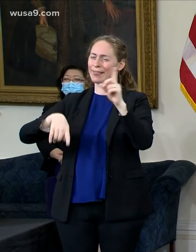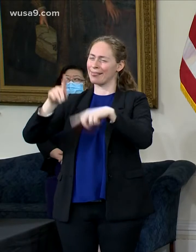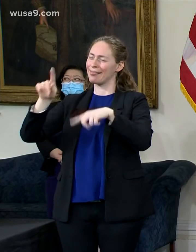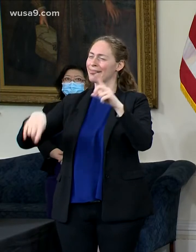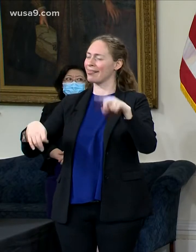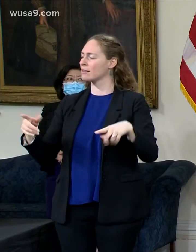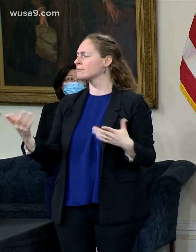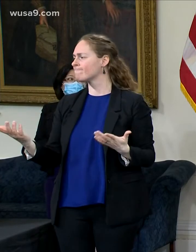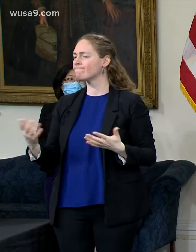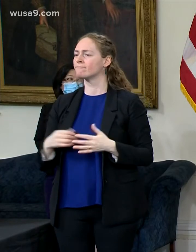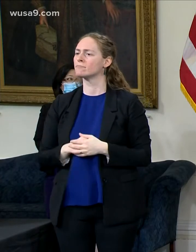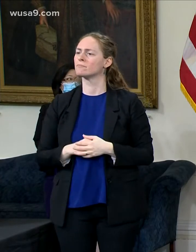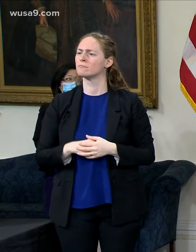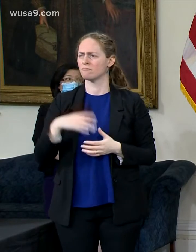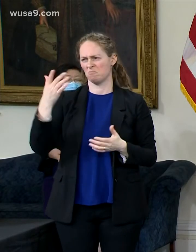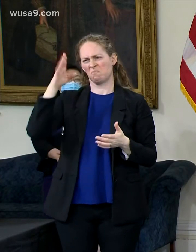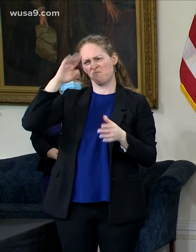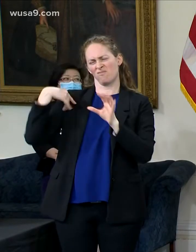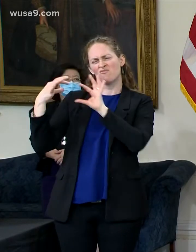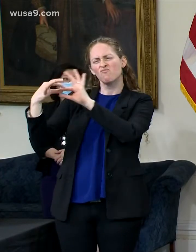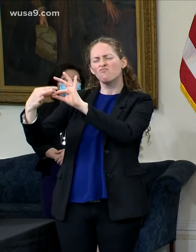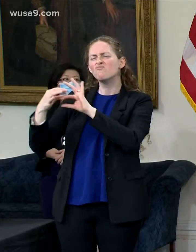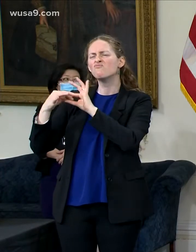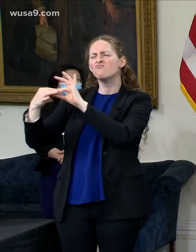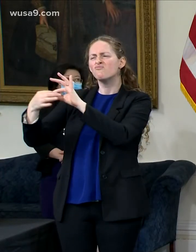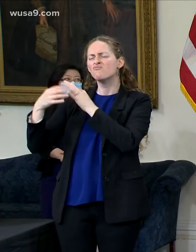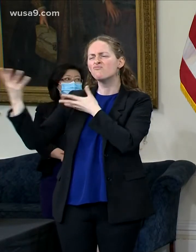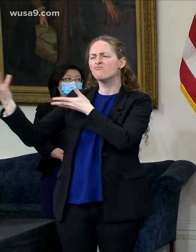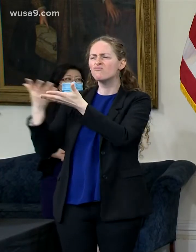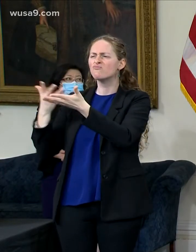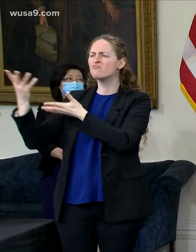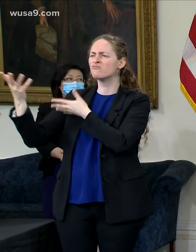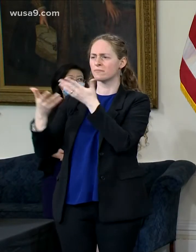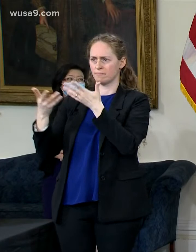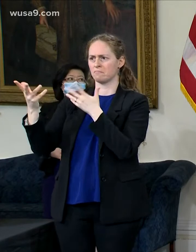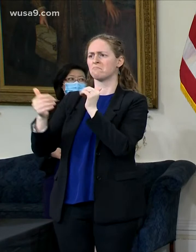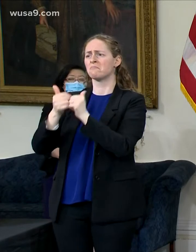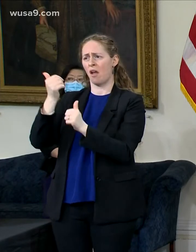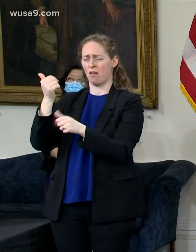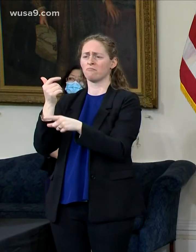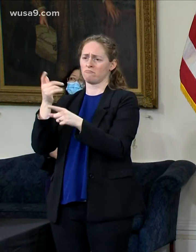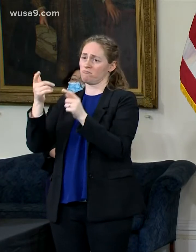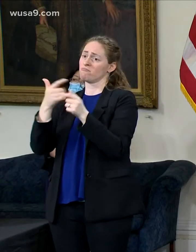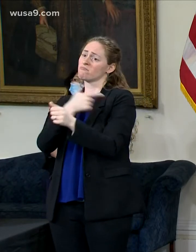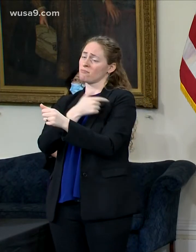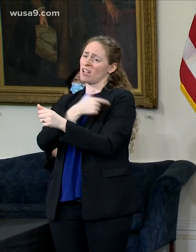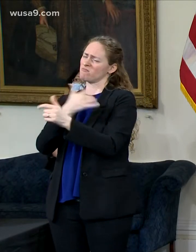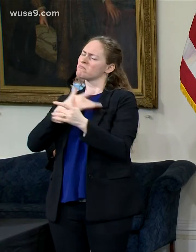there's cooperation, but the vast majority of our vaccines are going to Marylanders. Governor,